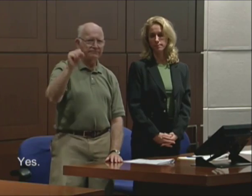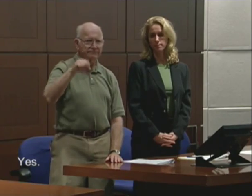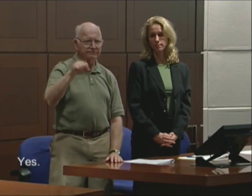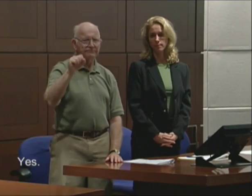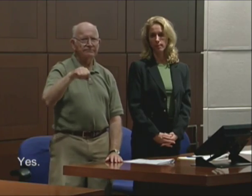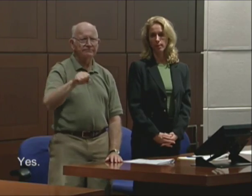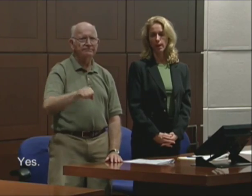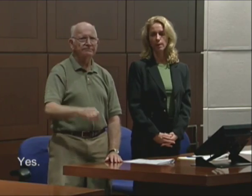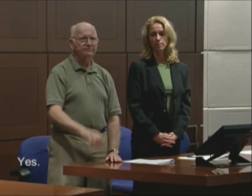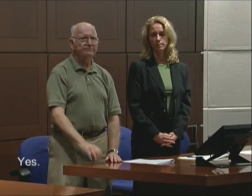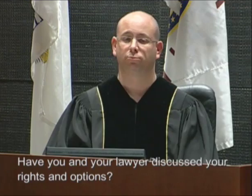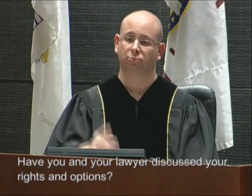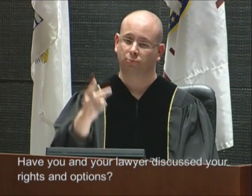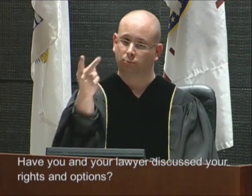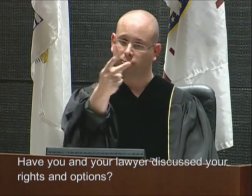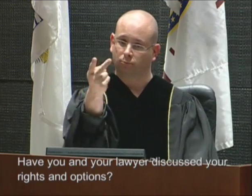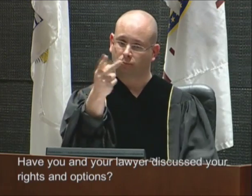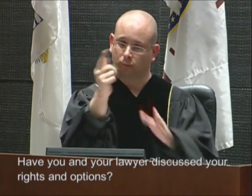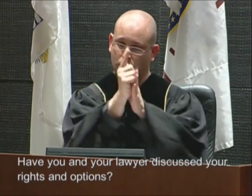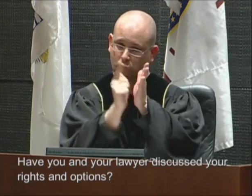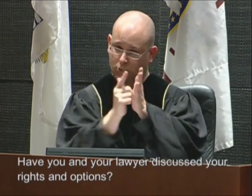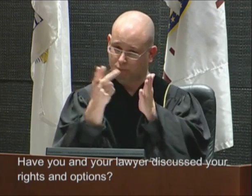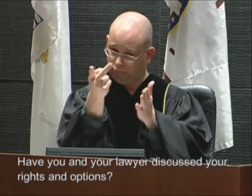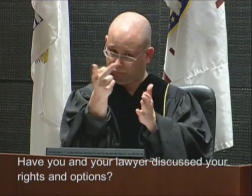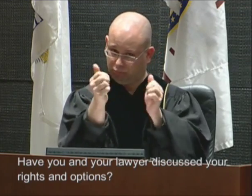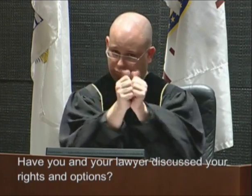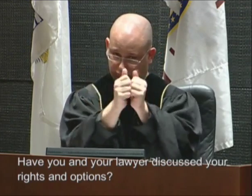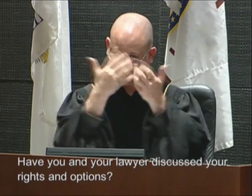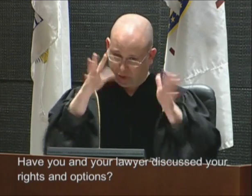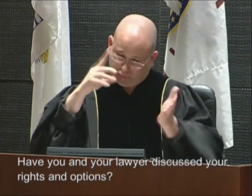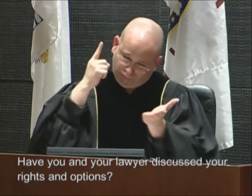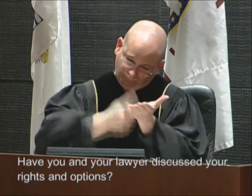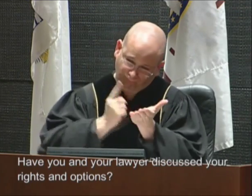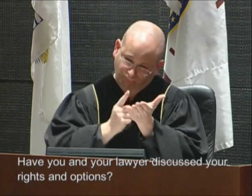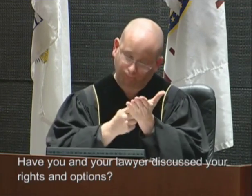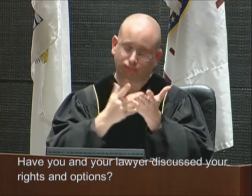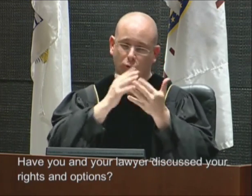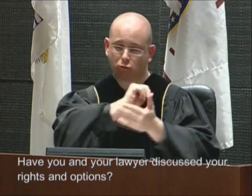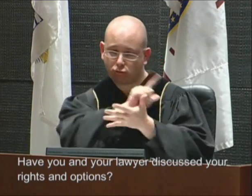Yes. Have you and your lawyer discussed your rights and options?